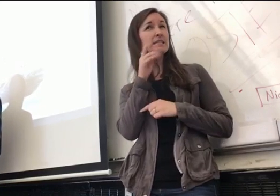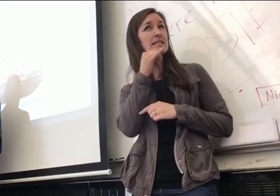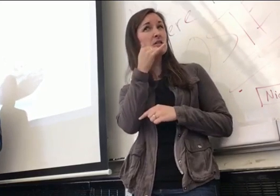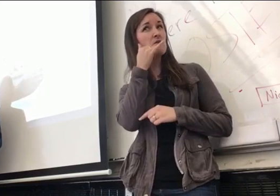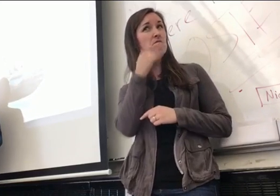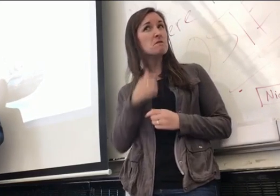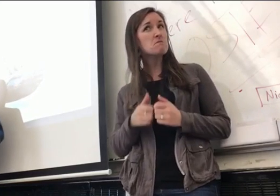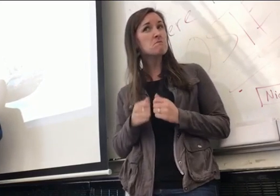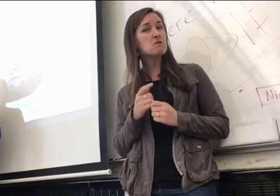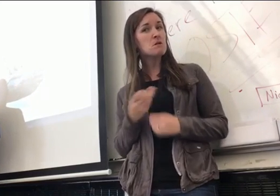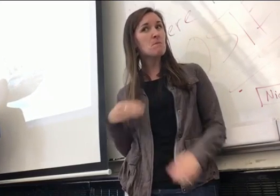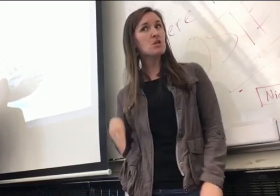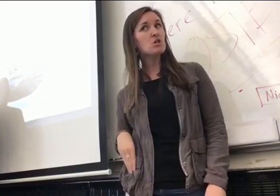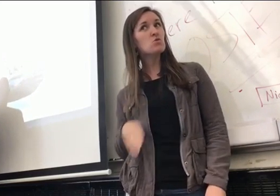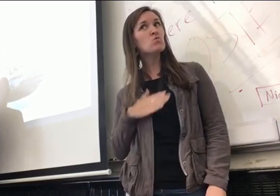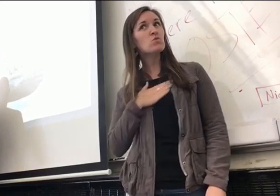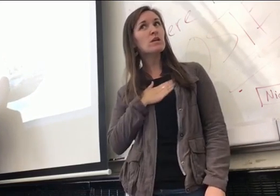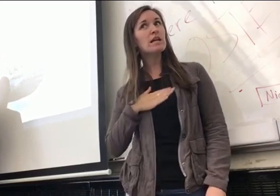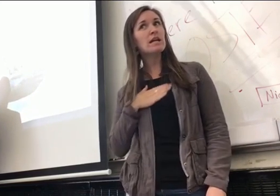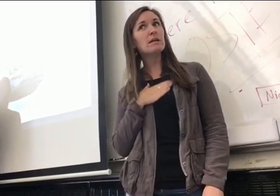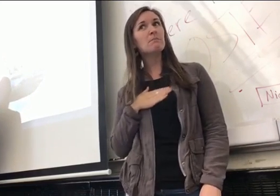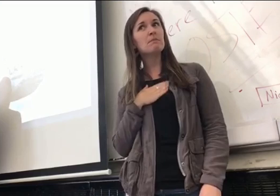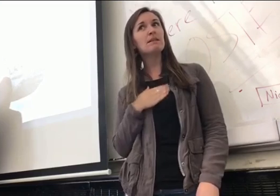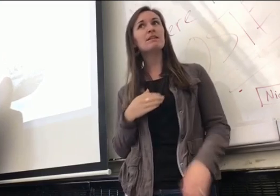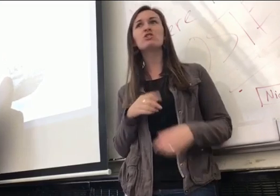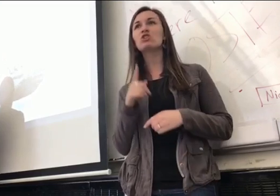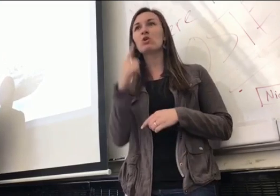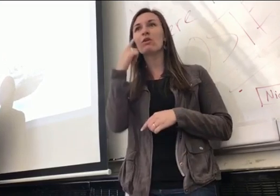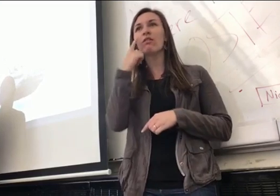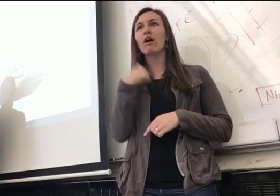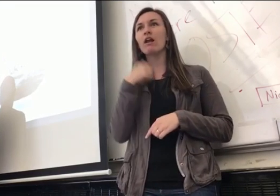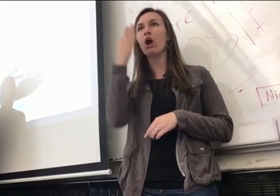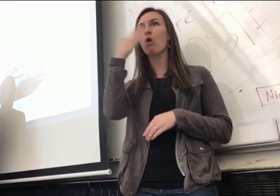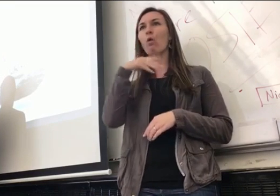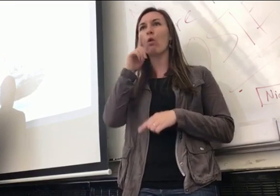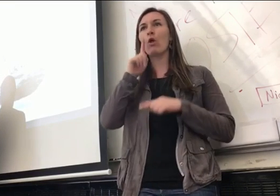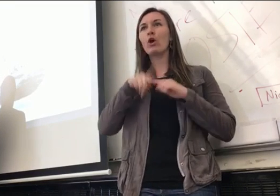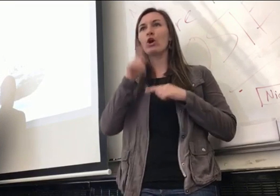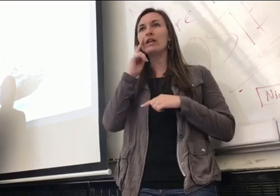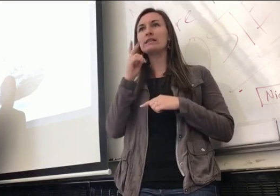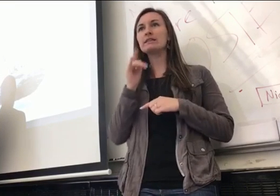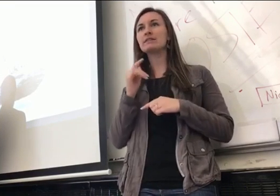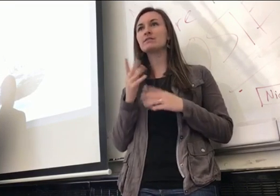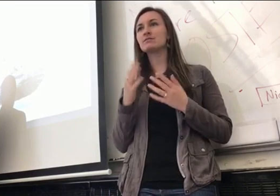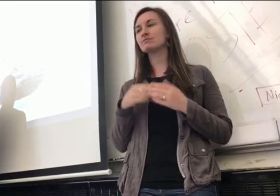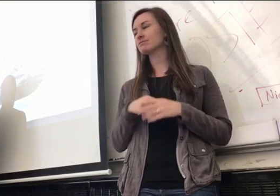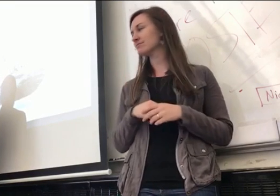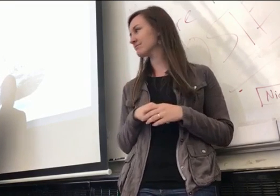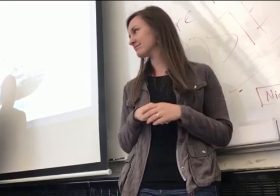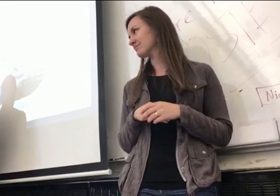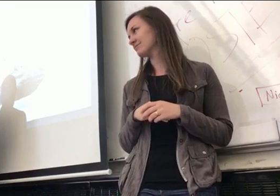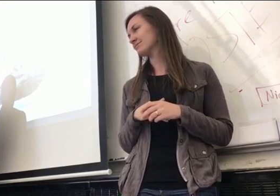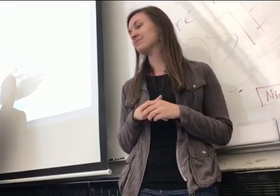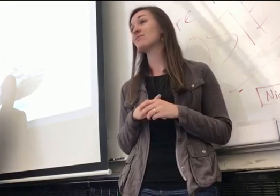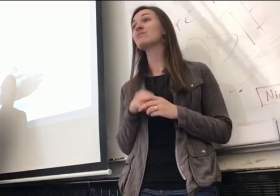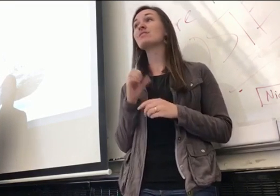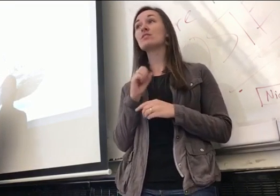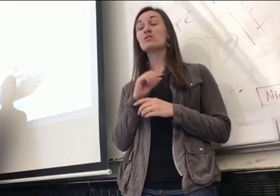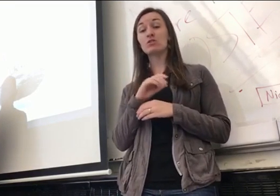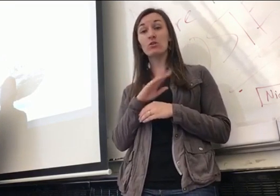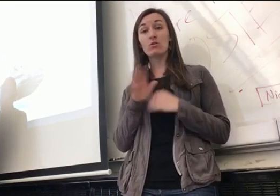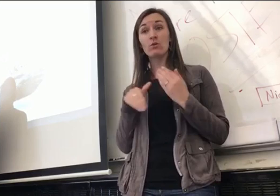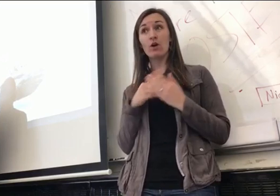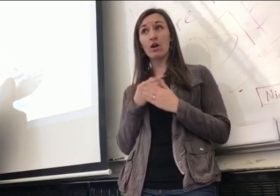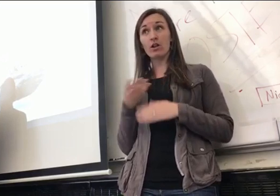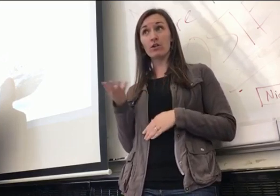desk. That was really sneaky, though. You thought I couldn't see it. Okay, so all of you are living